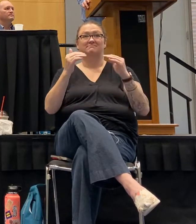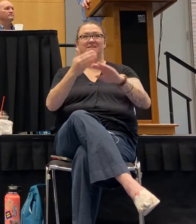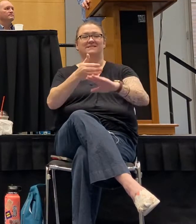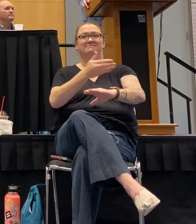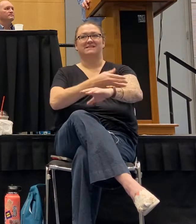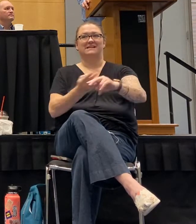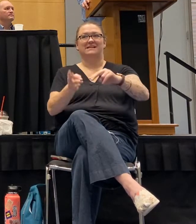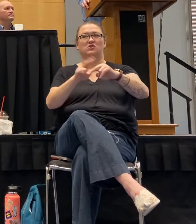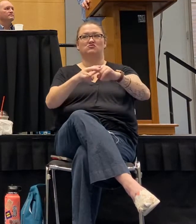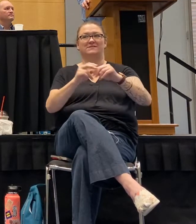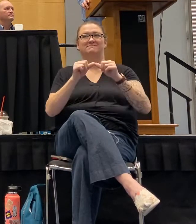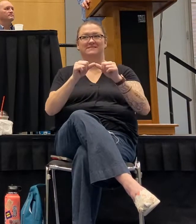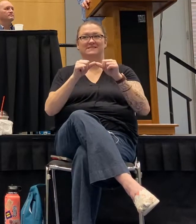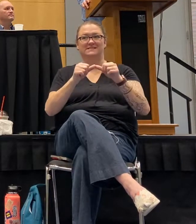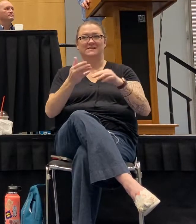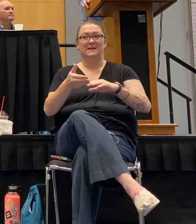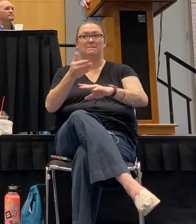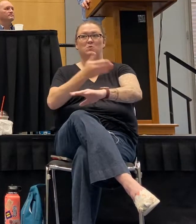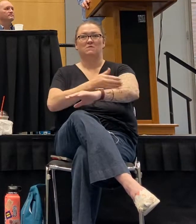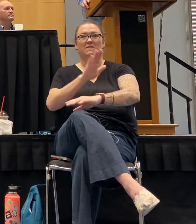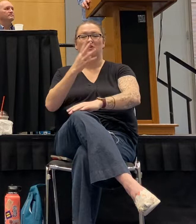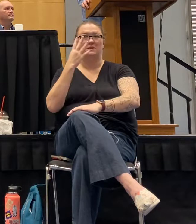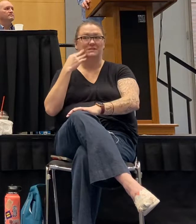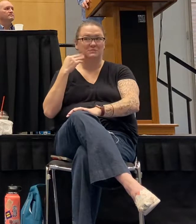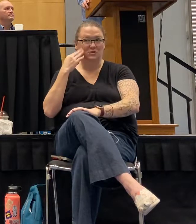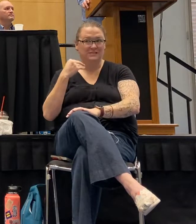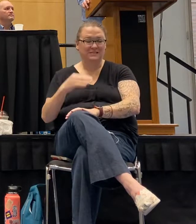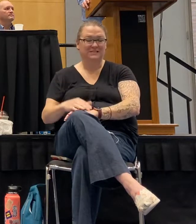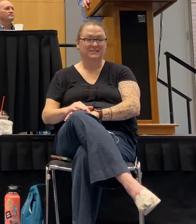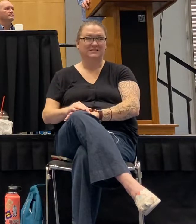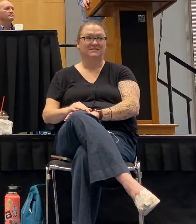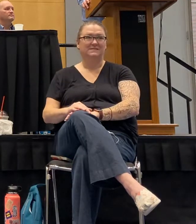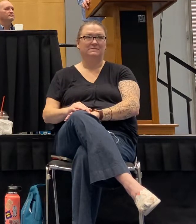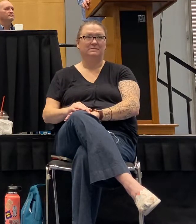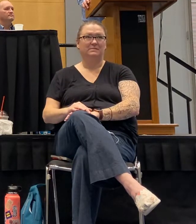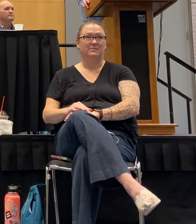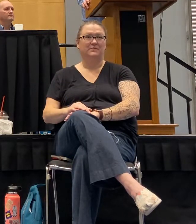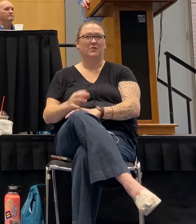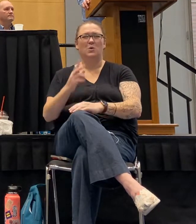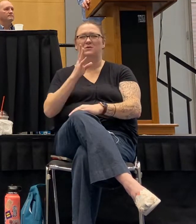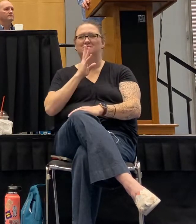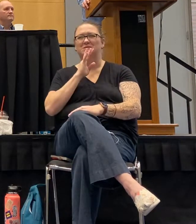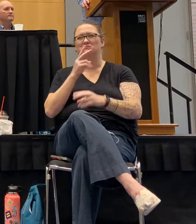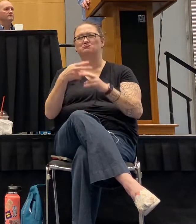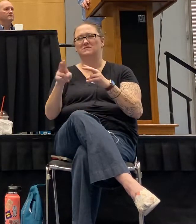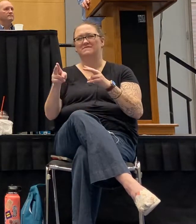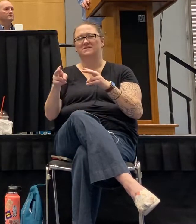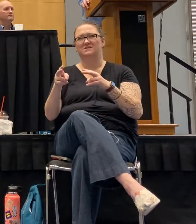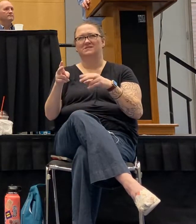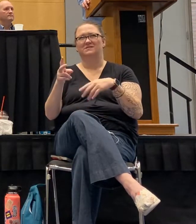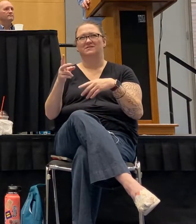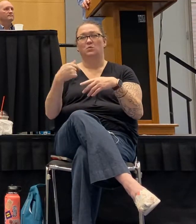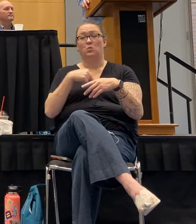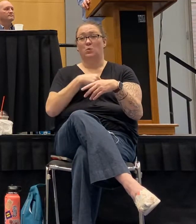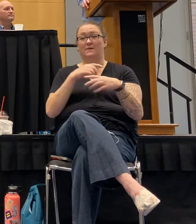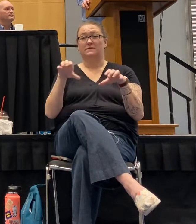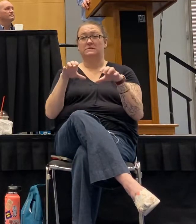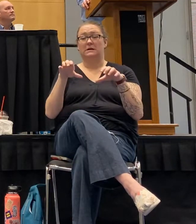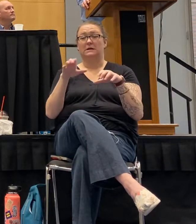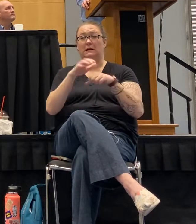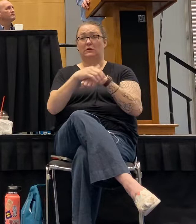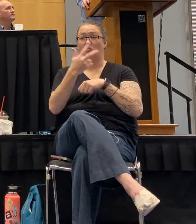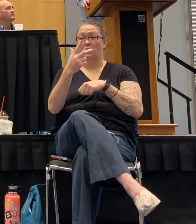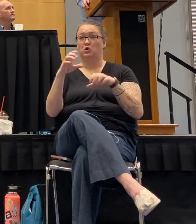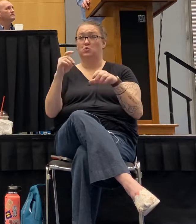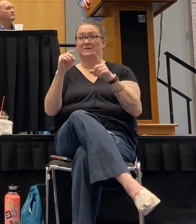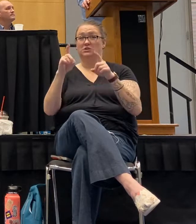two, improve the J-1 applicant experience. I'll speak real briefly to that. We've done English 3, we do a survey